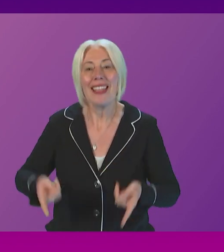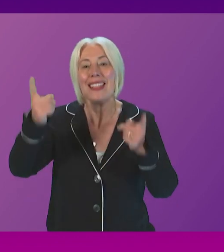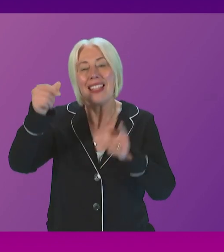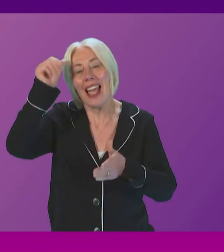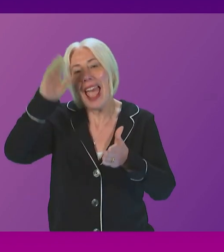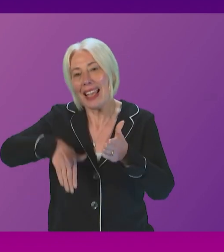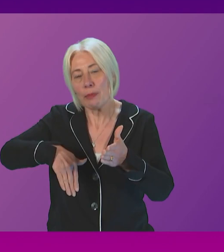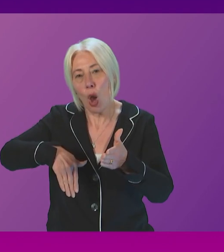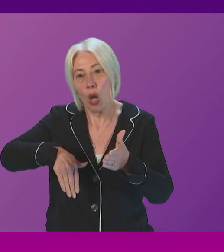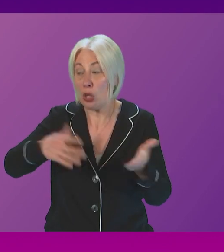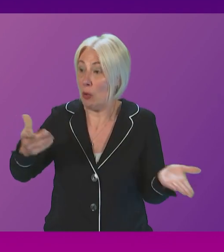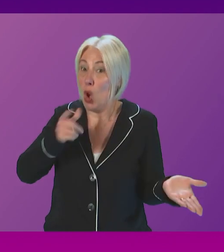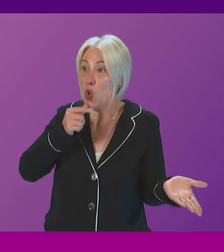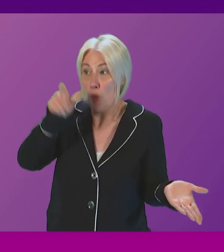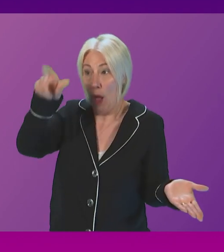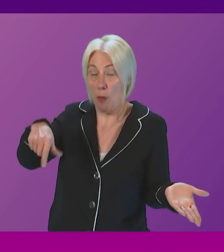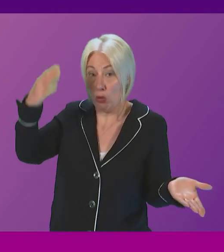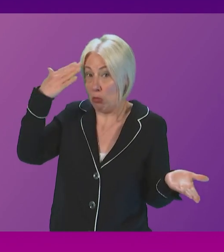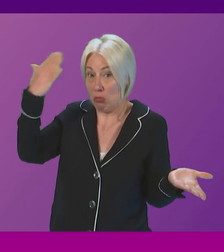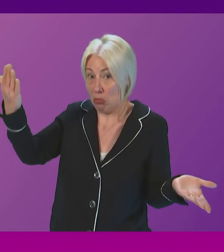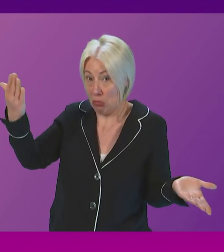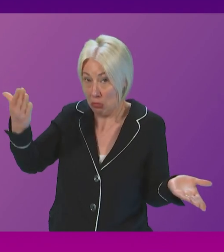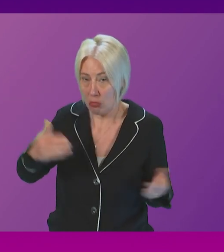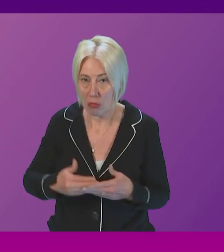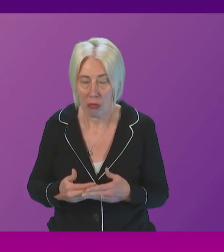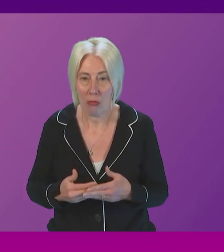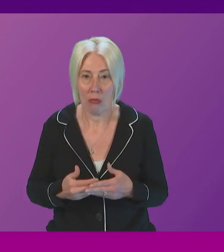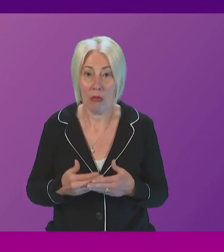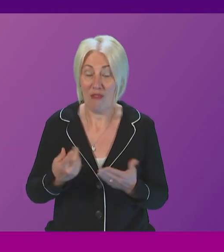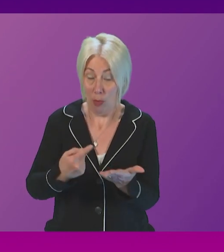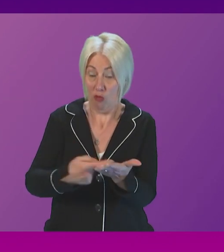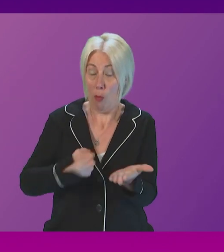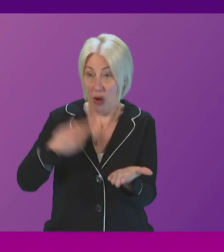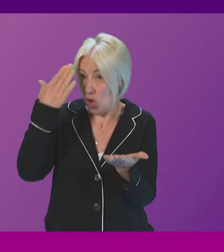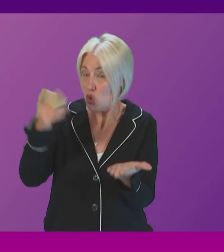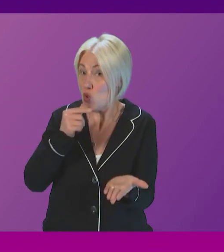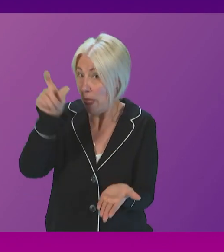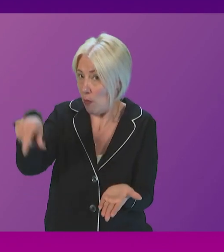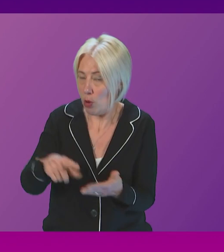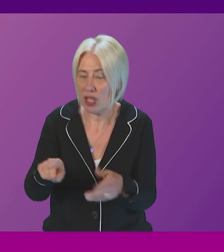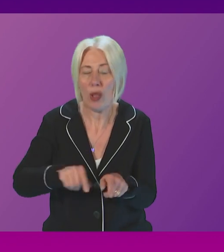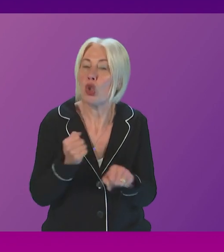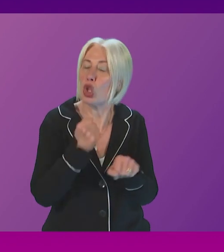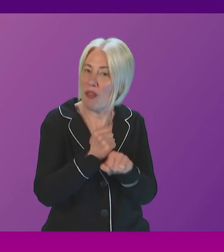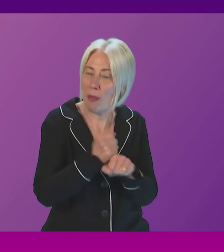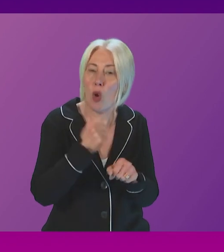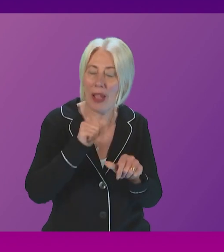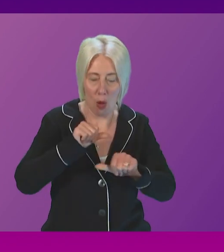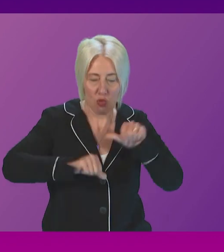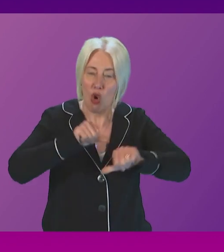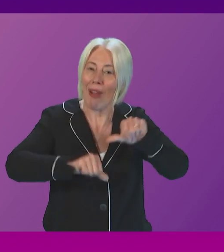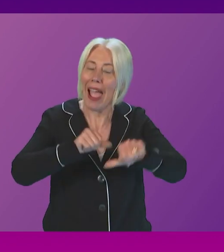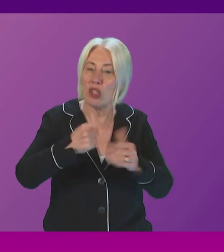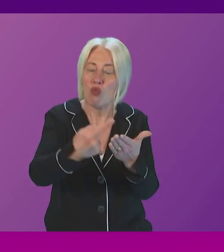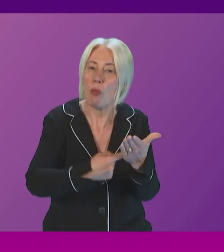we don't know what and who that senior expert is from the report I got. And the Scottish government will receive a progress report